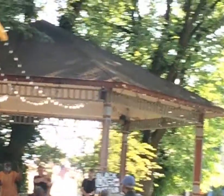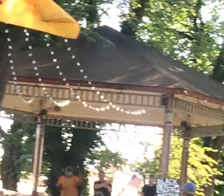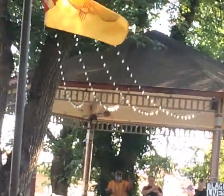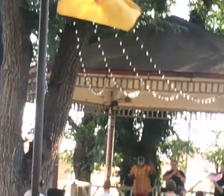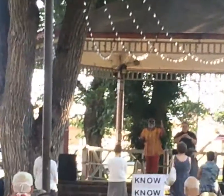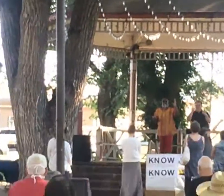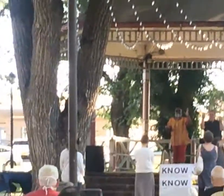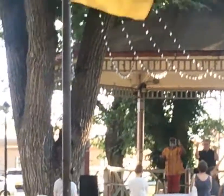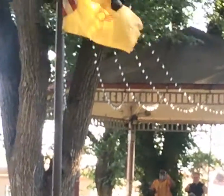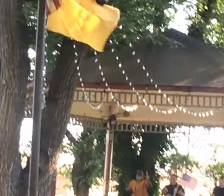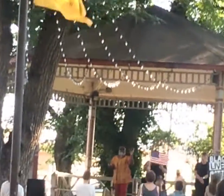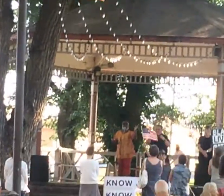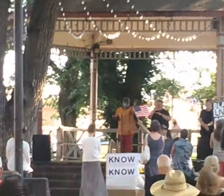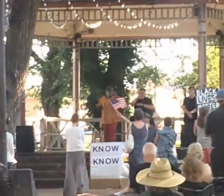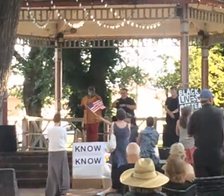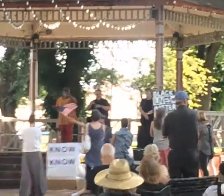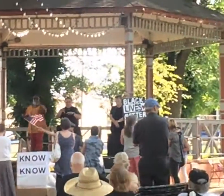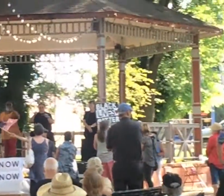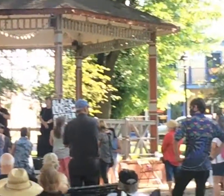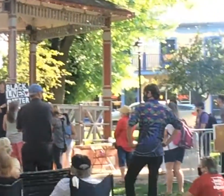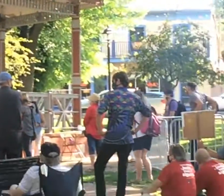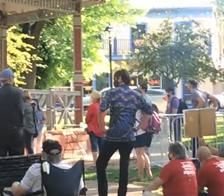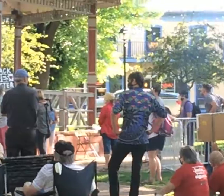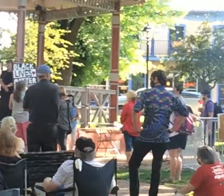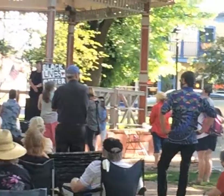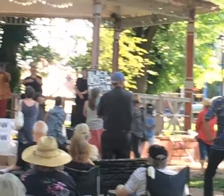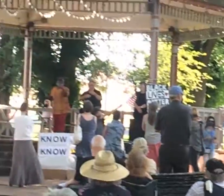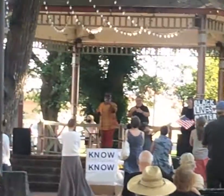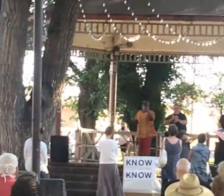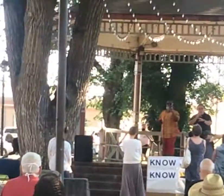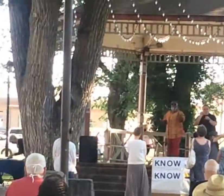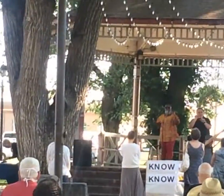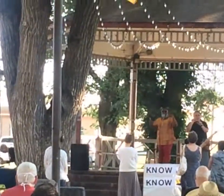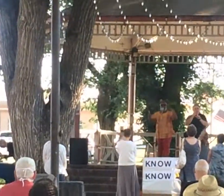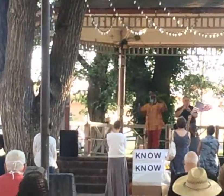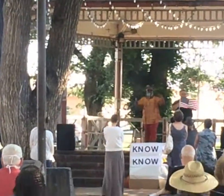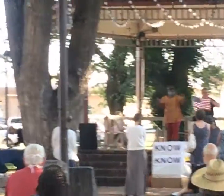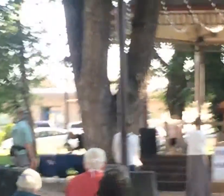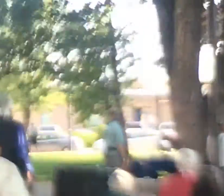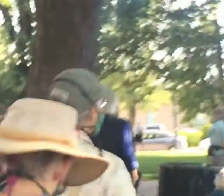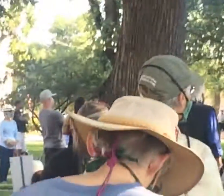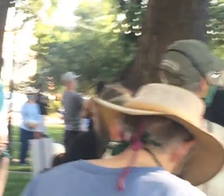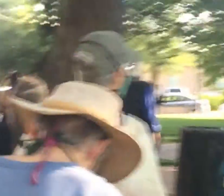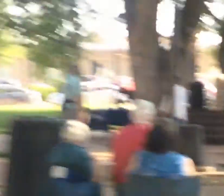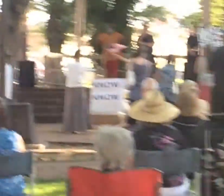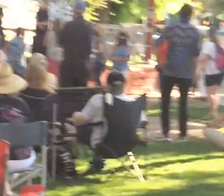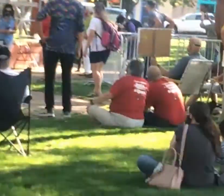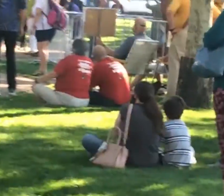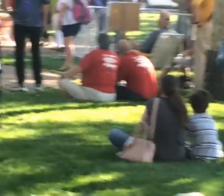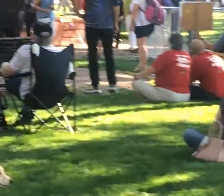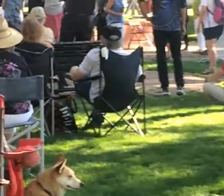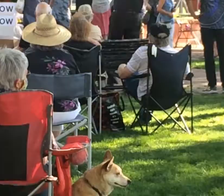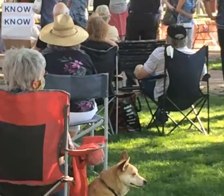and all of a sudden in Texas, it took another 2 years before the word got over there. But Juneteenth then became a